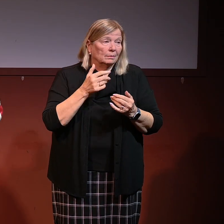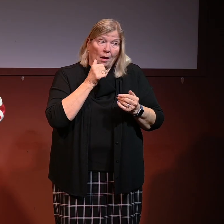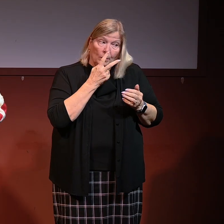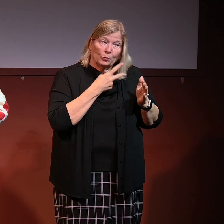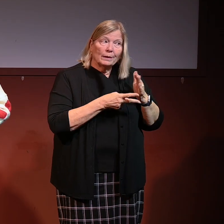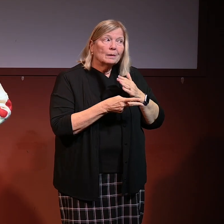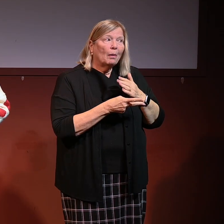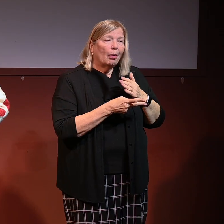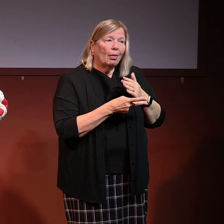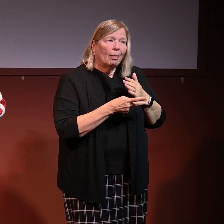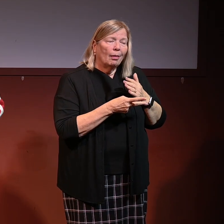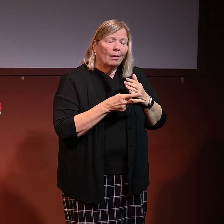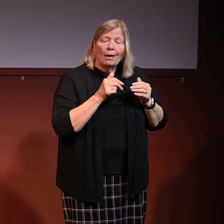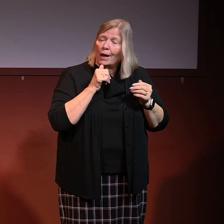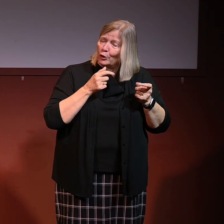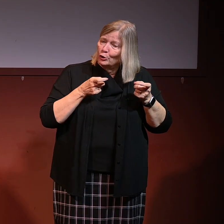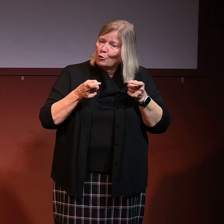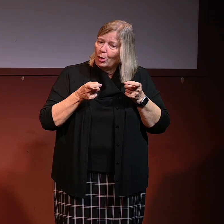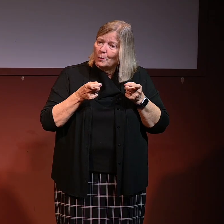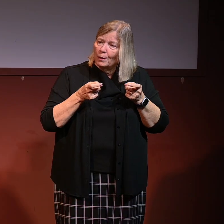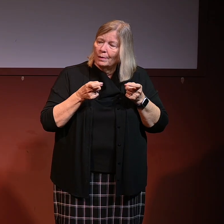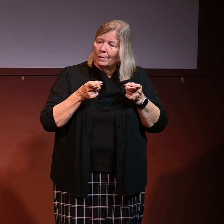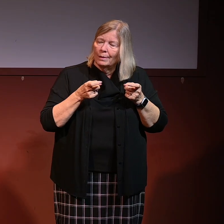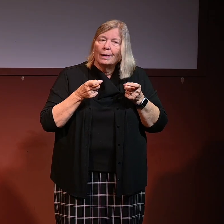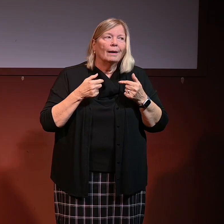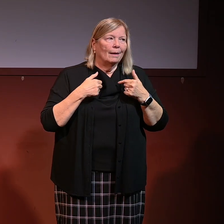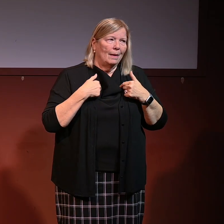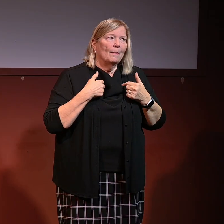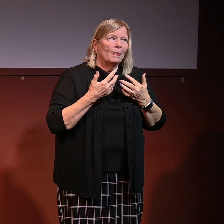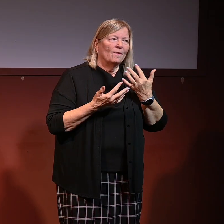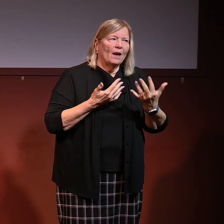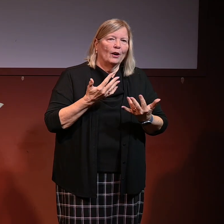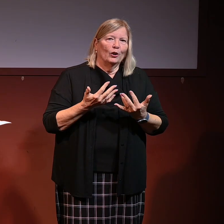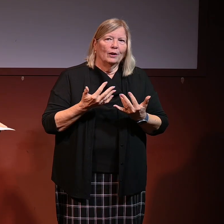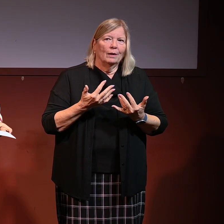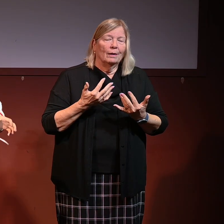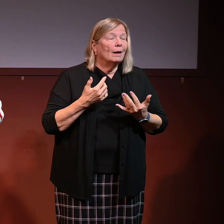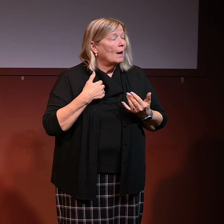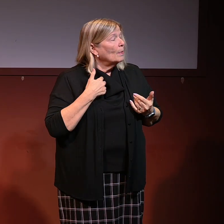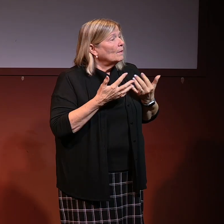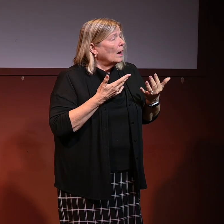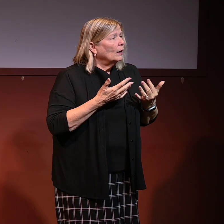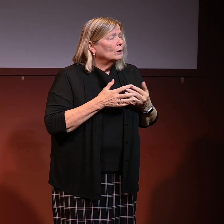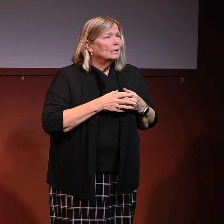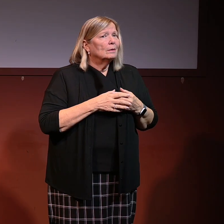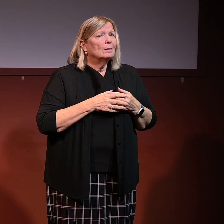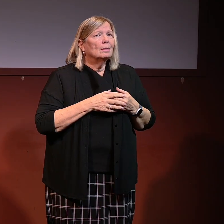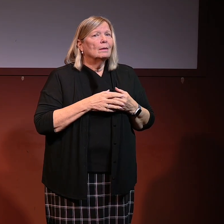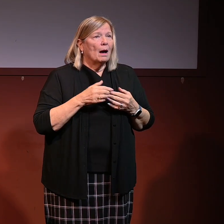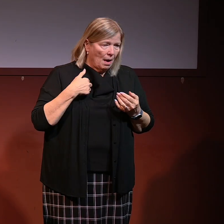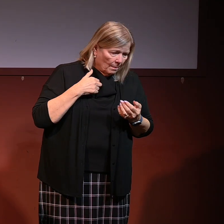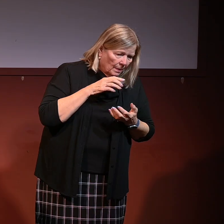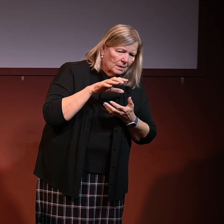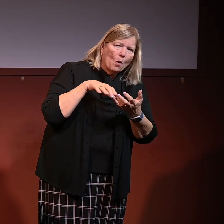Unpredictable and uncontrollable, I am the fire. I am the fire. I am the